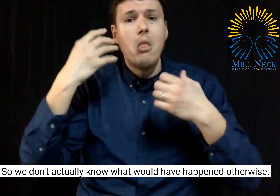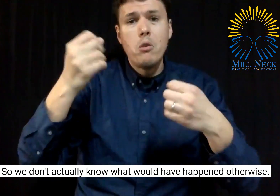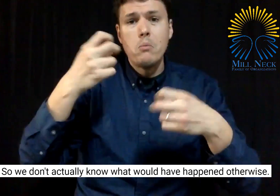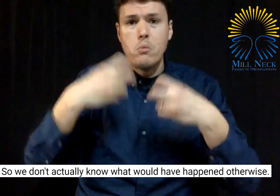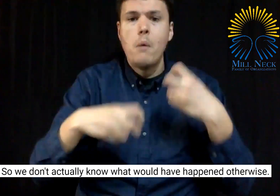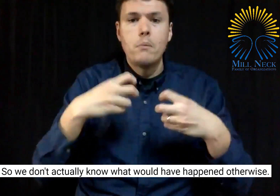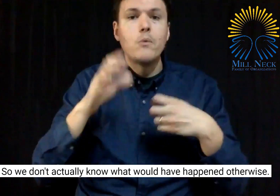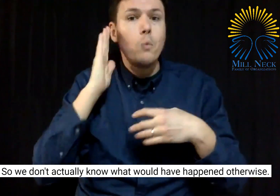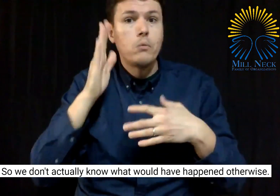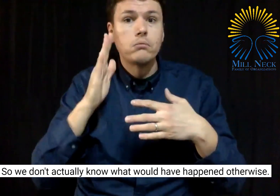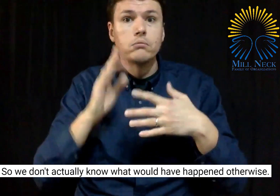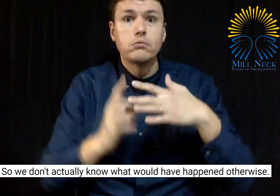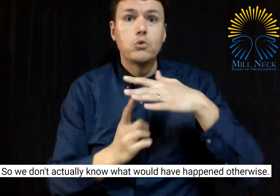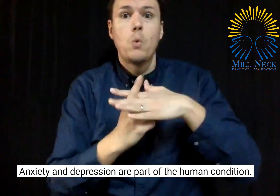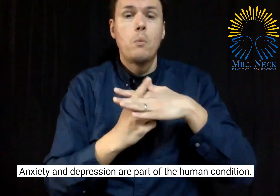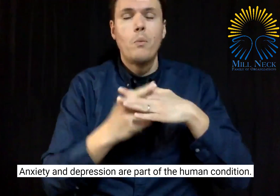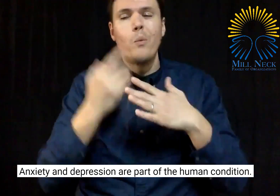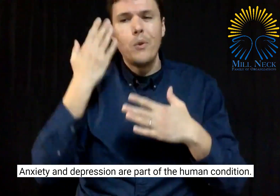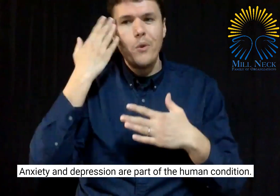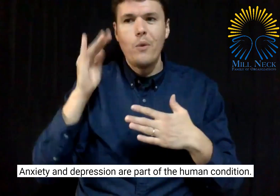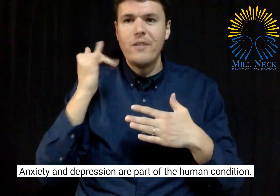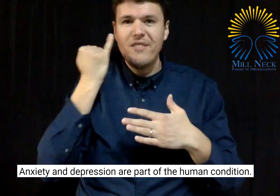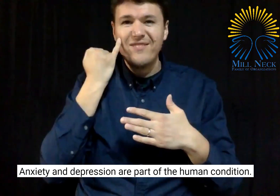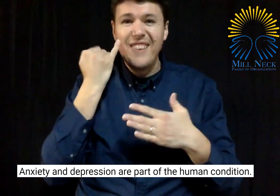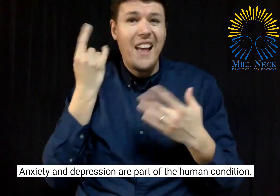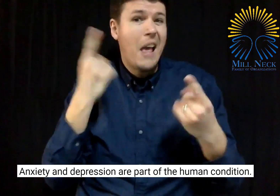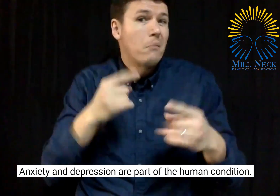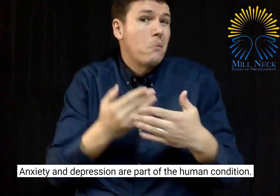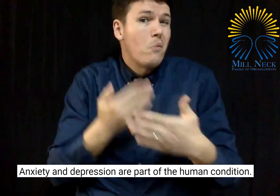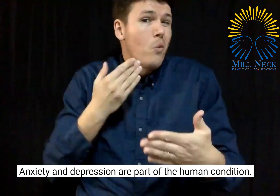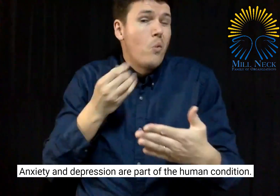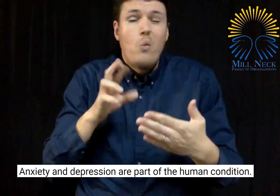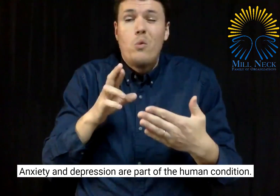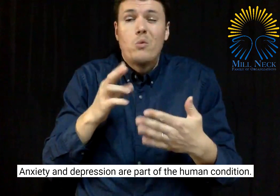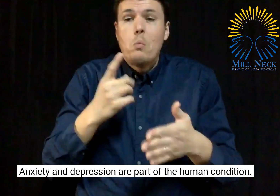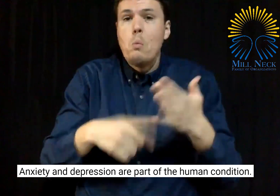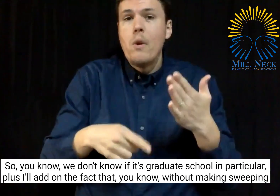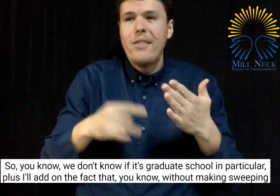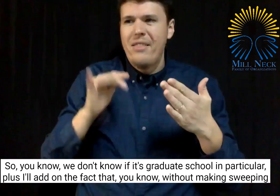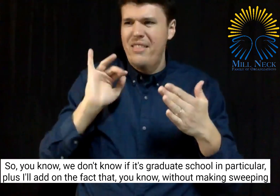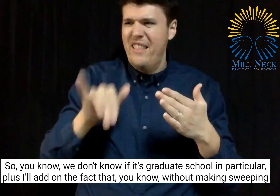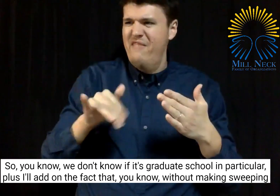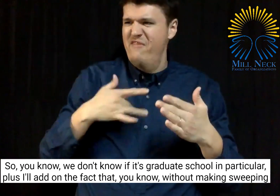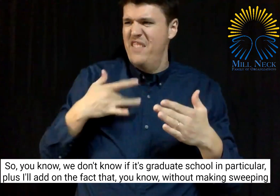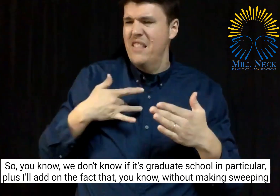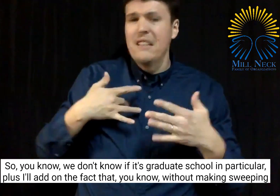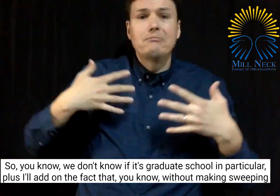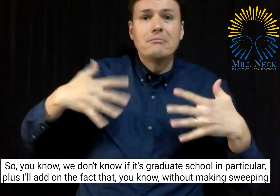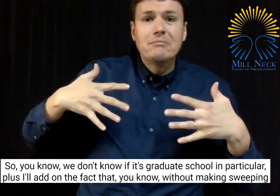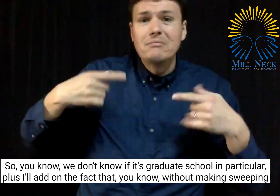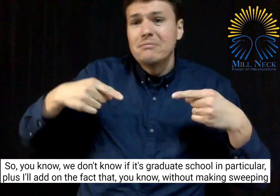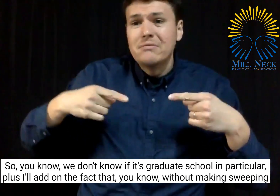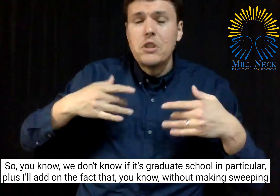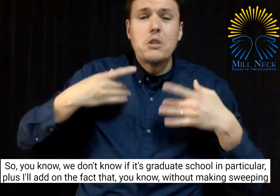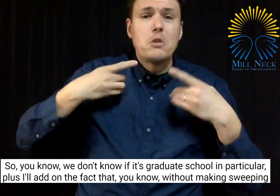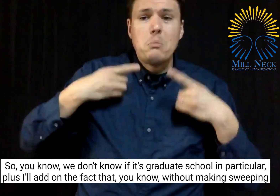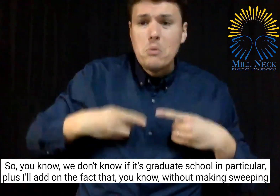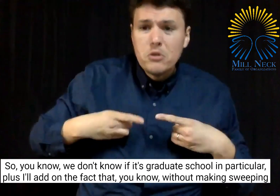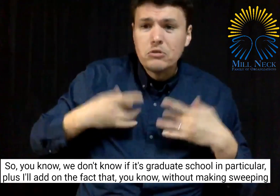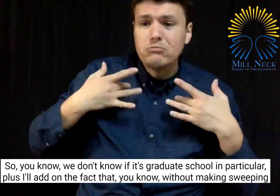have happened, otherwise. Anxiety and depression are part of the human condition. So, we don't know if it's graduate school in particular. Plus, I'll